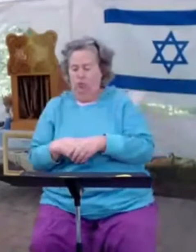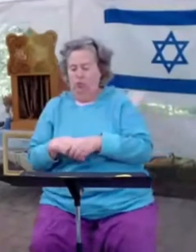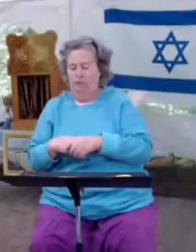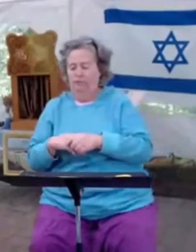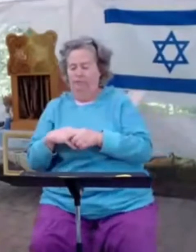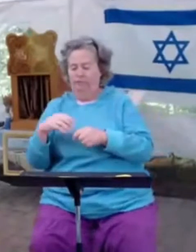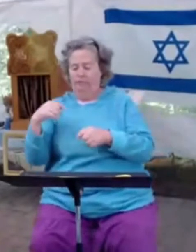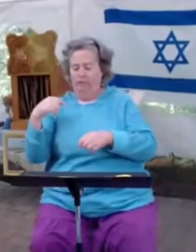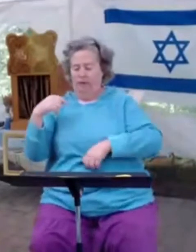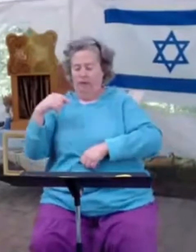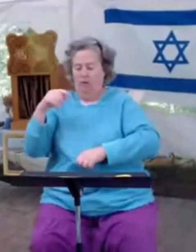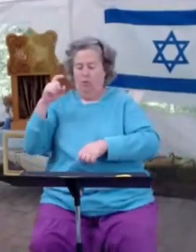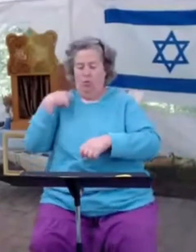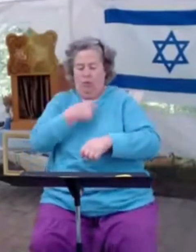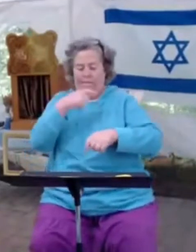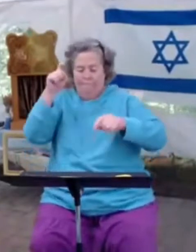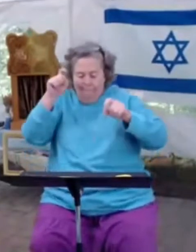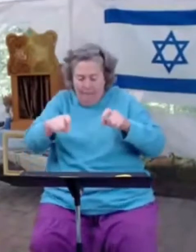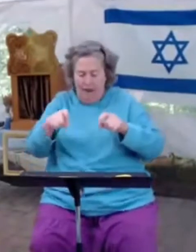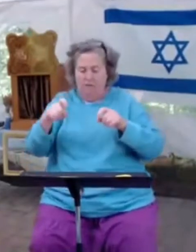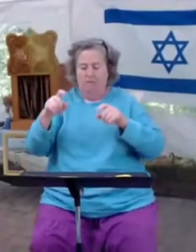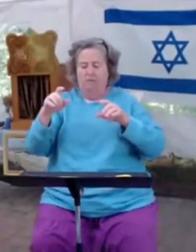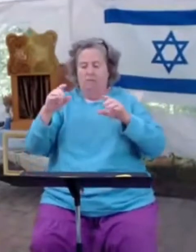while we try to be better than them.